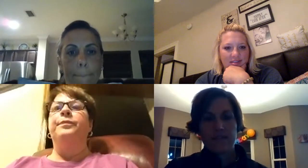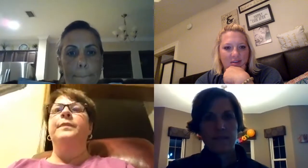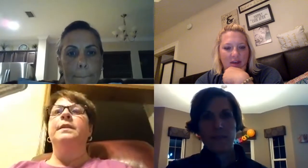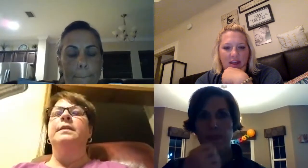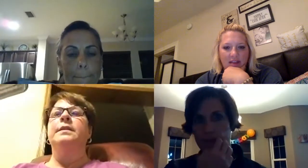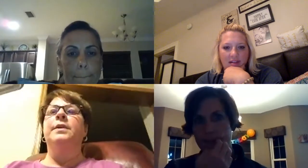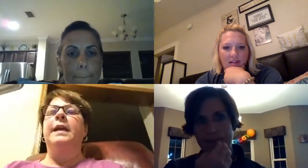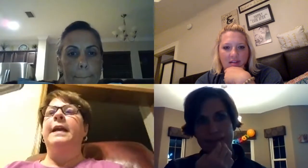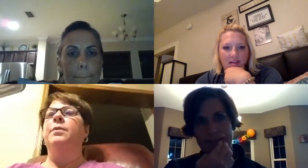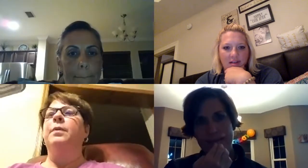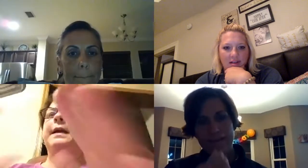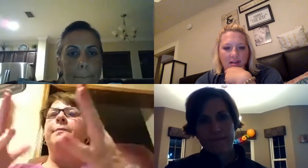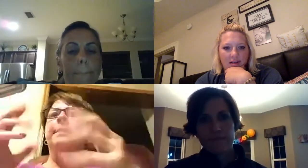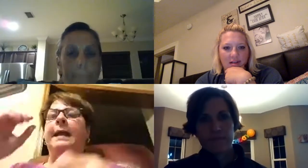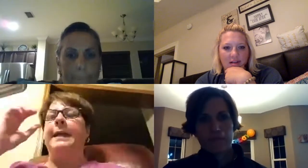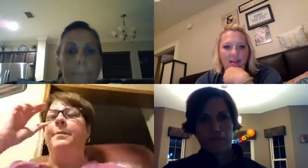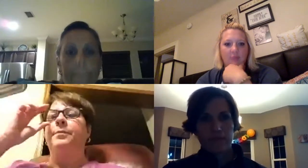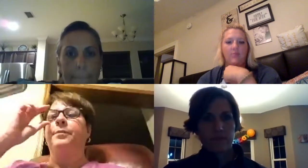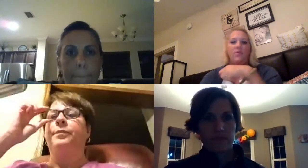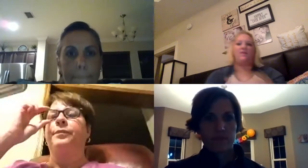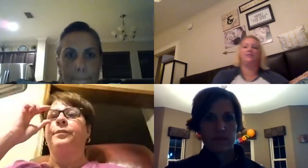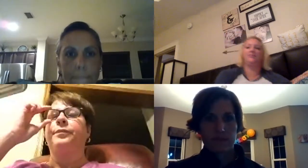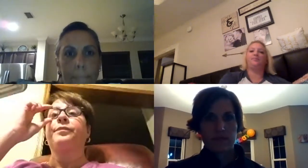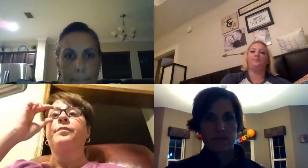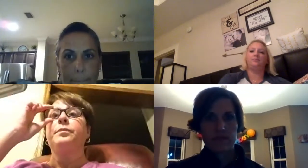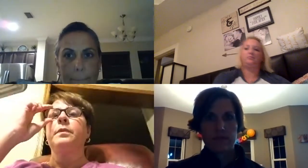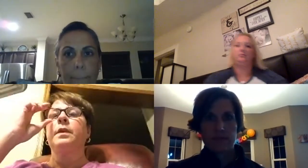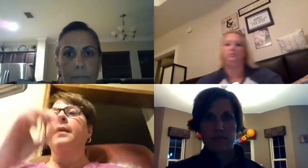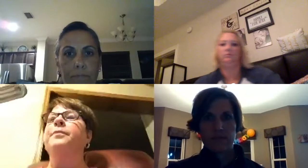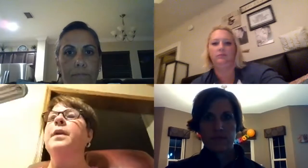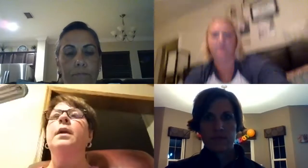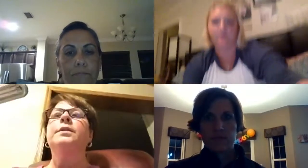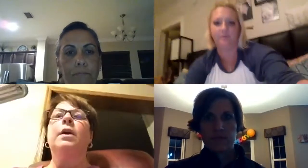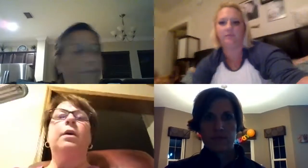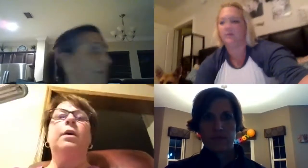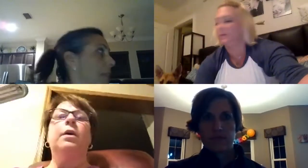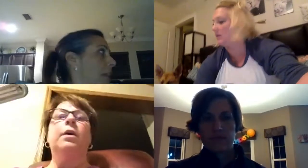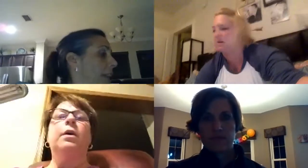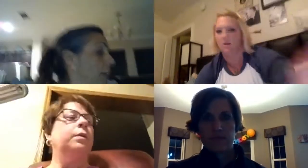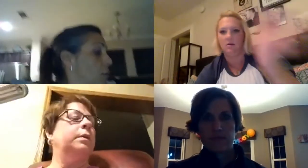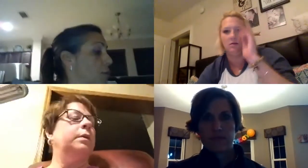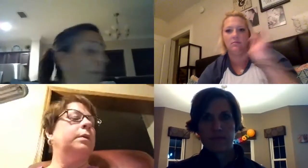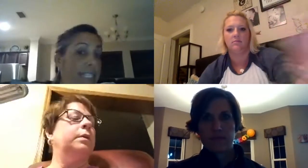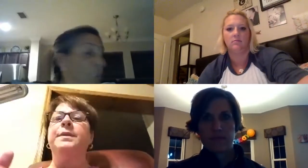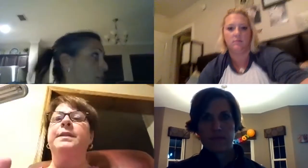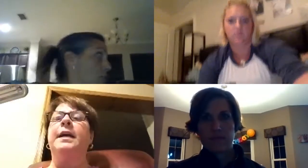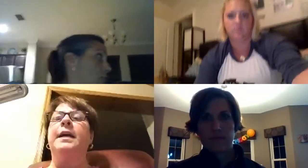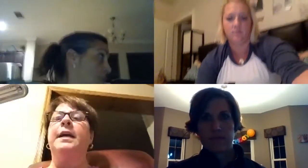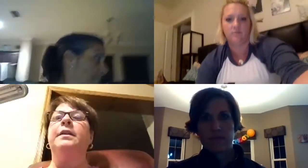Is this okay the way I am? Perfect. Okay. So I was telling